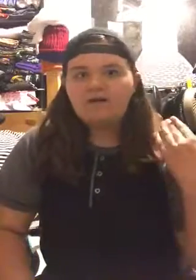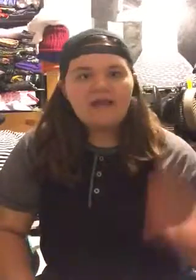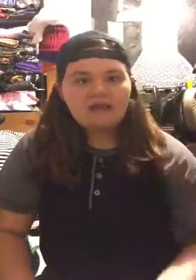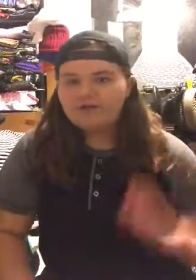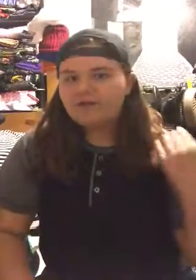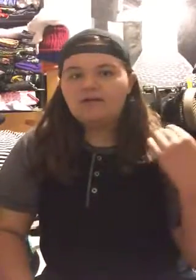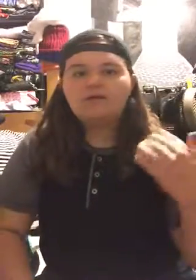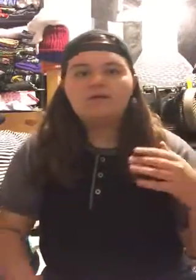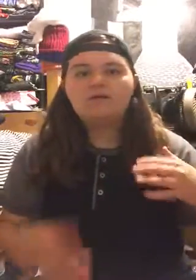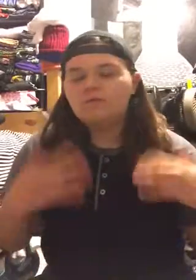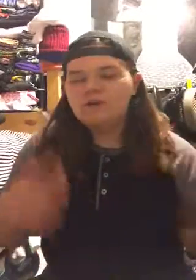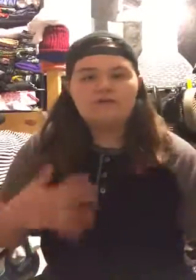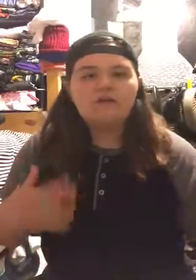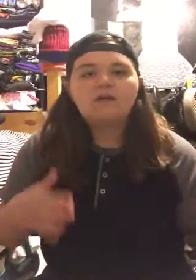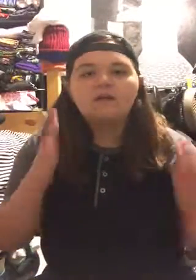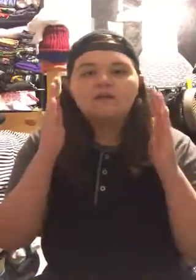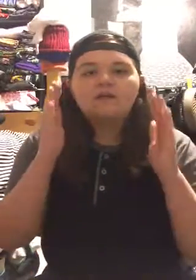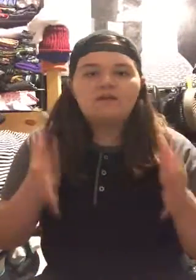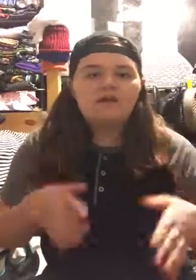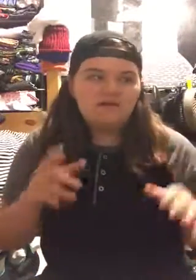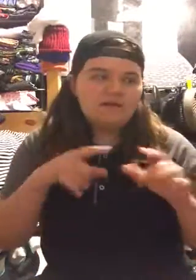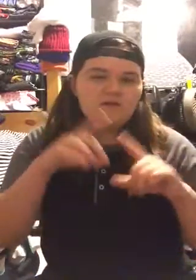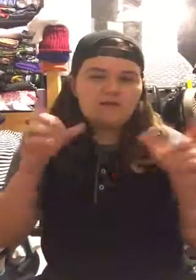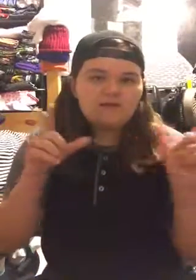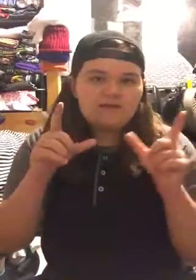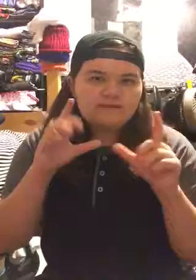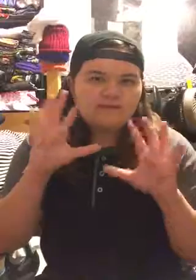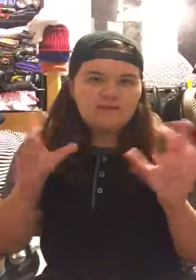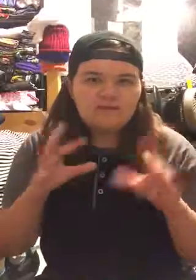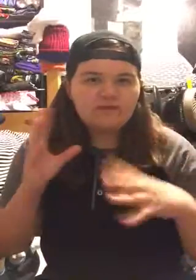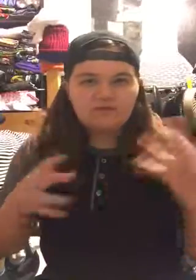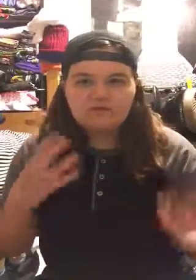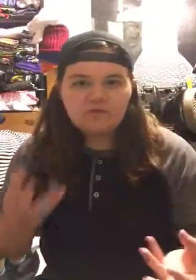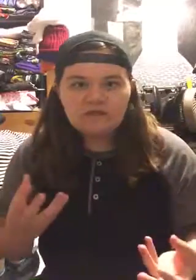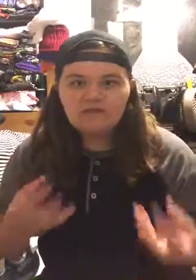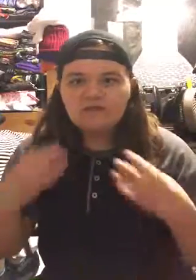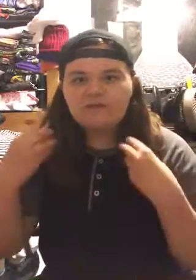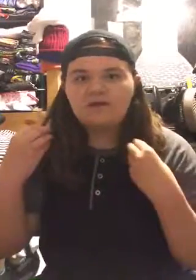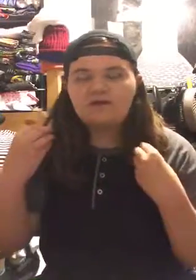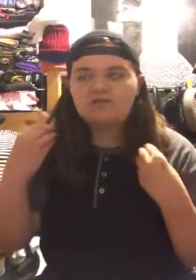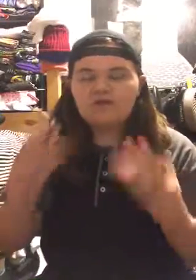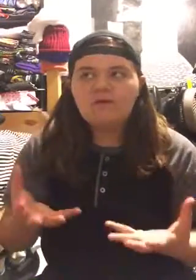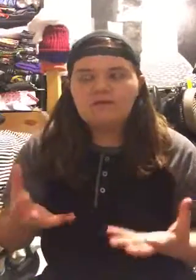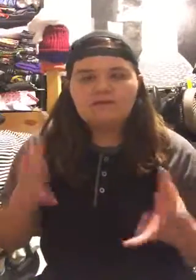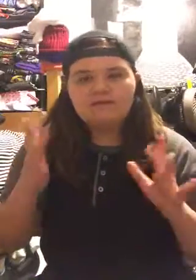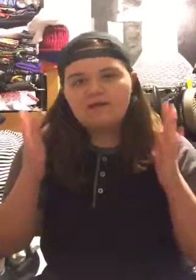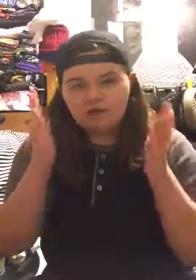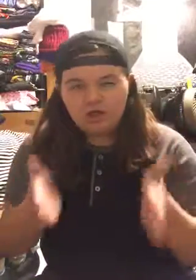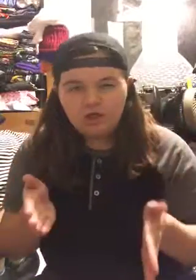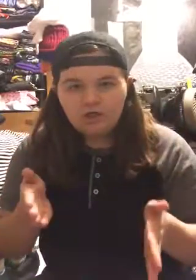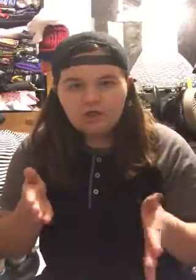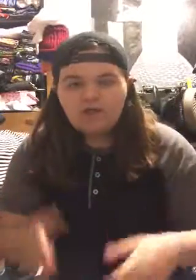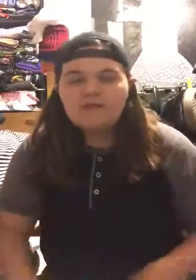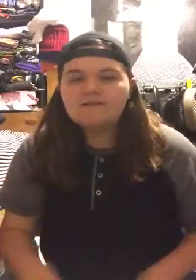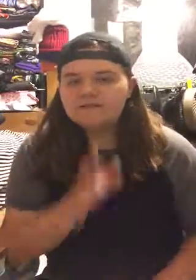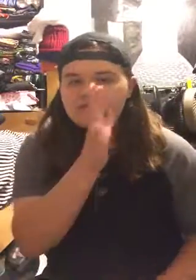waiter, actor, whatever. And like it's somebody, what they're doing, what their job is, and then and so it's the